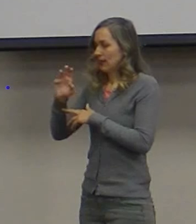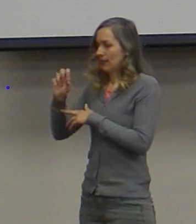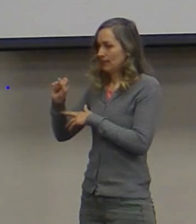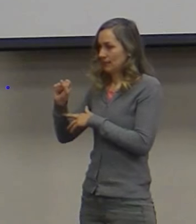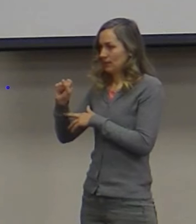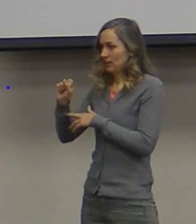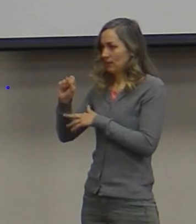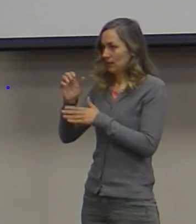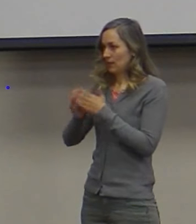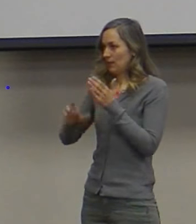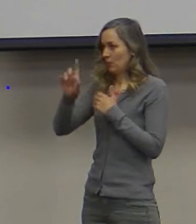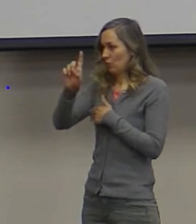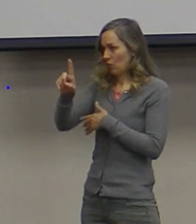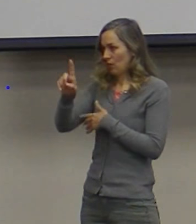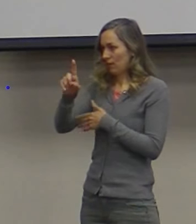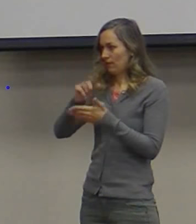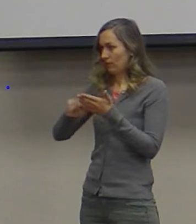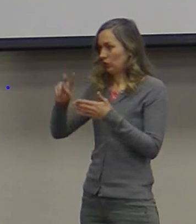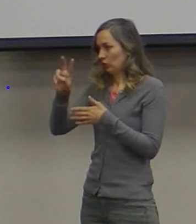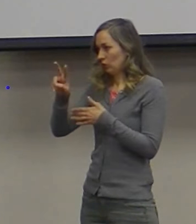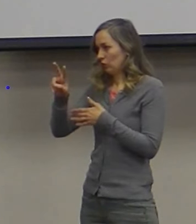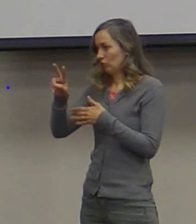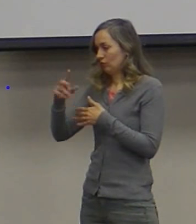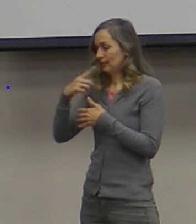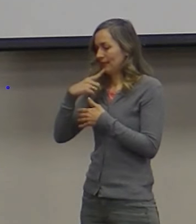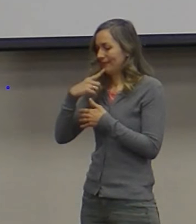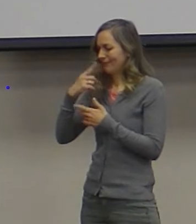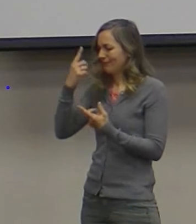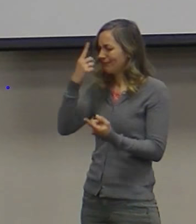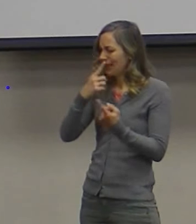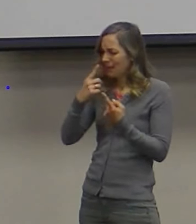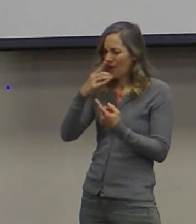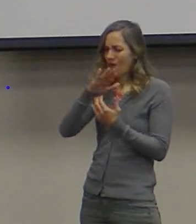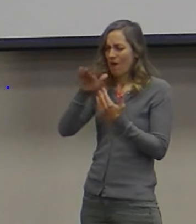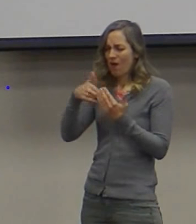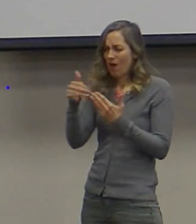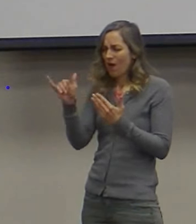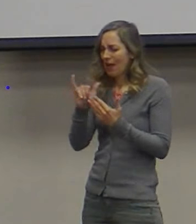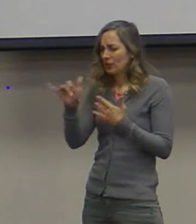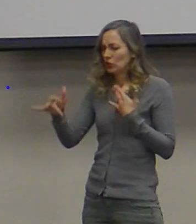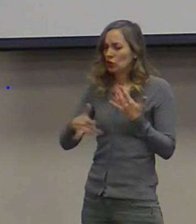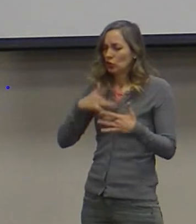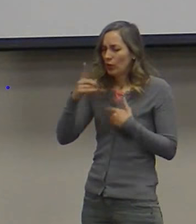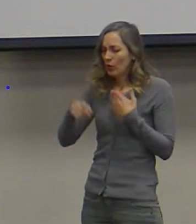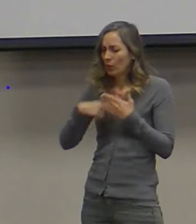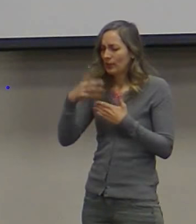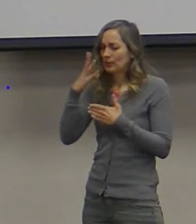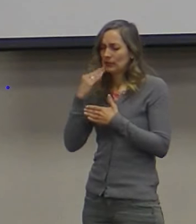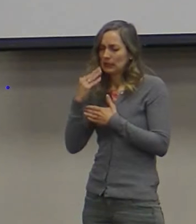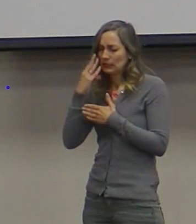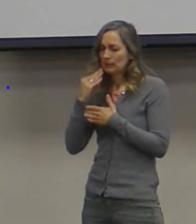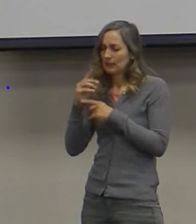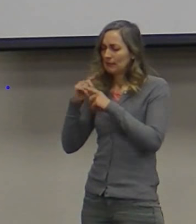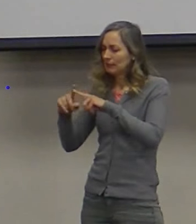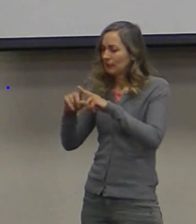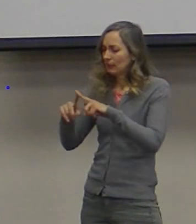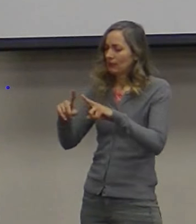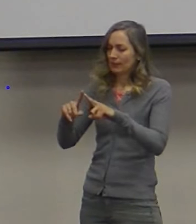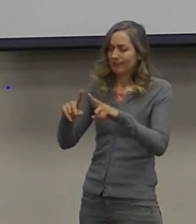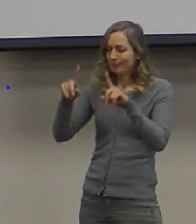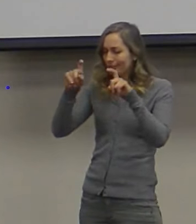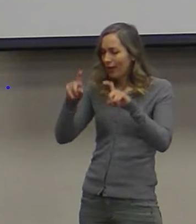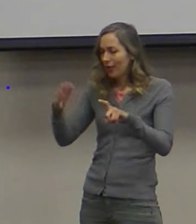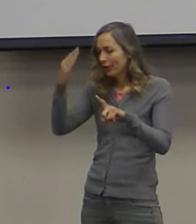verses 2 and following, says, "Consider it all joy, my brethren, when you encounter various trials, knowing that the testing of your faith